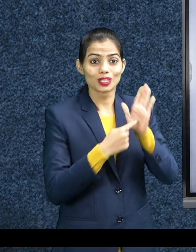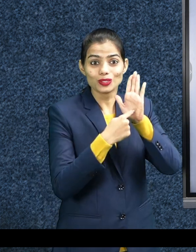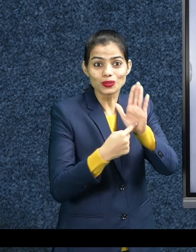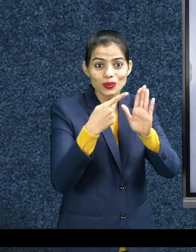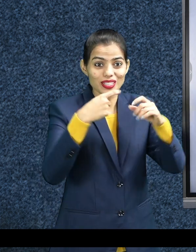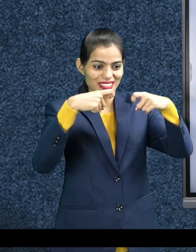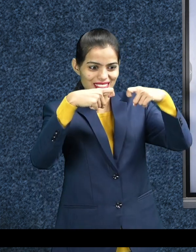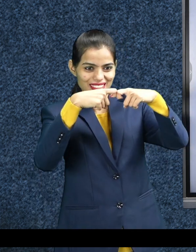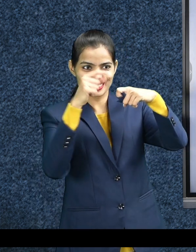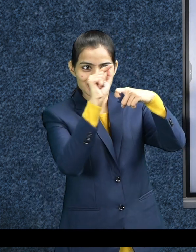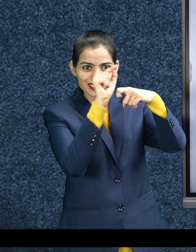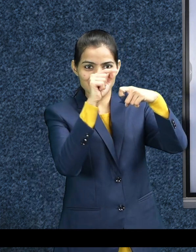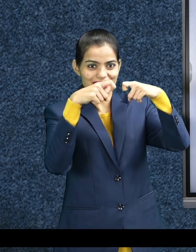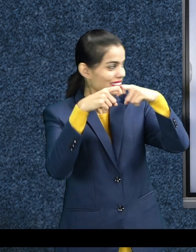It is denoted by X bar.